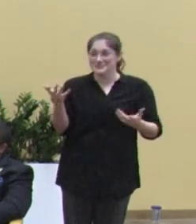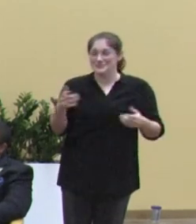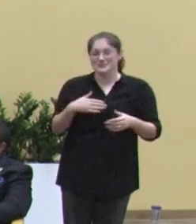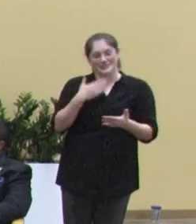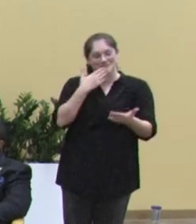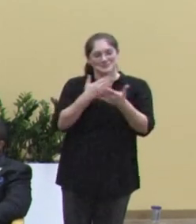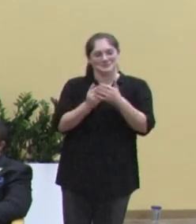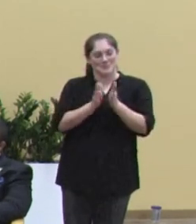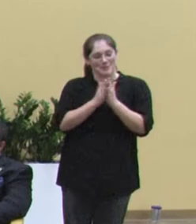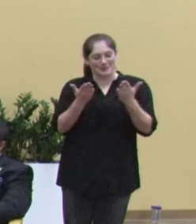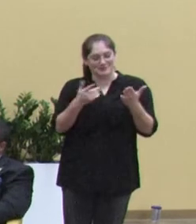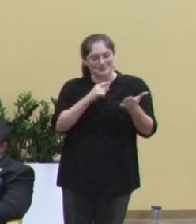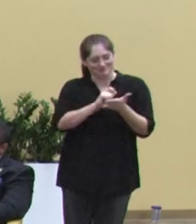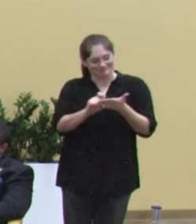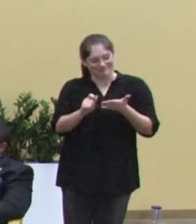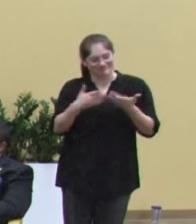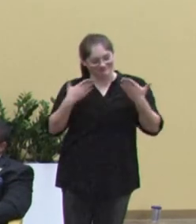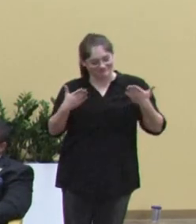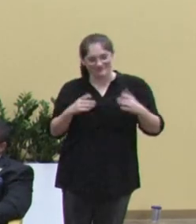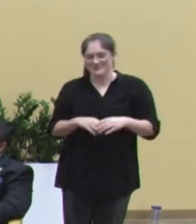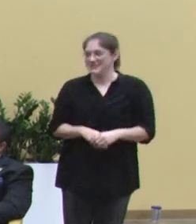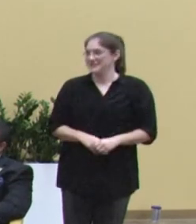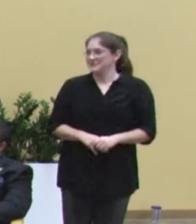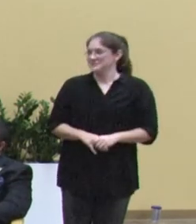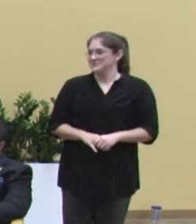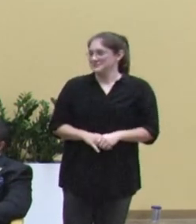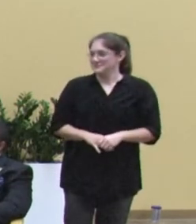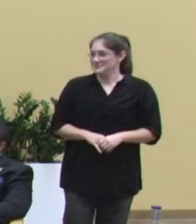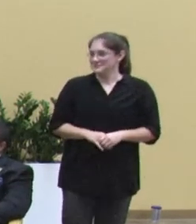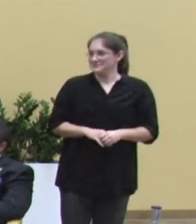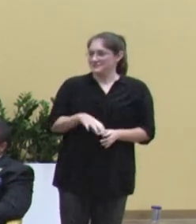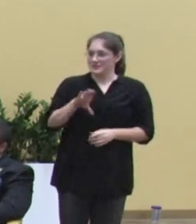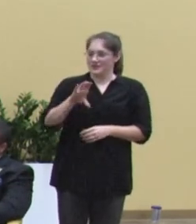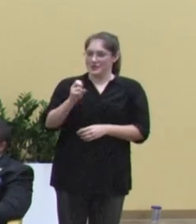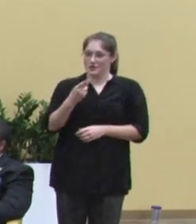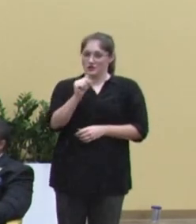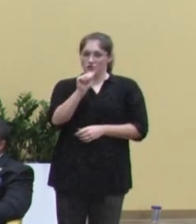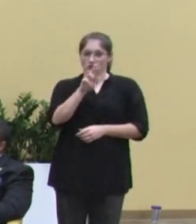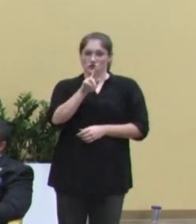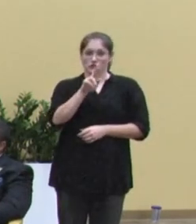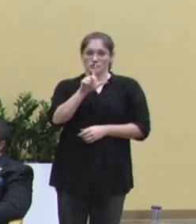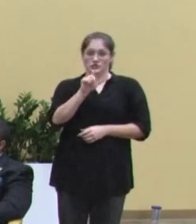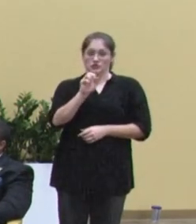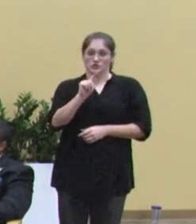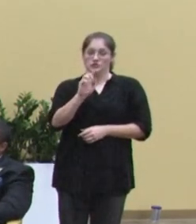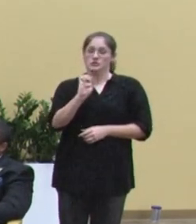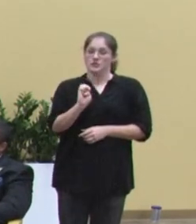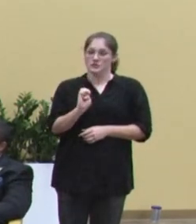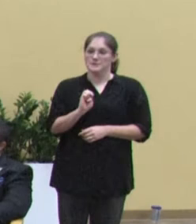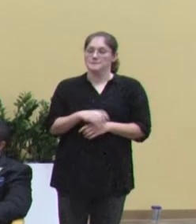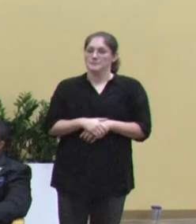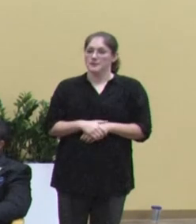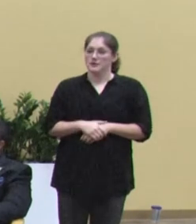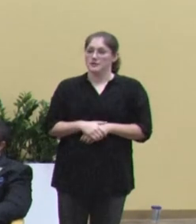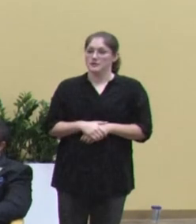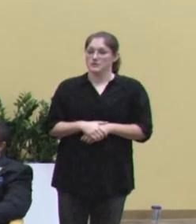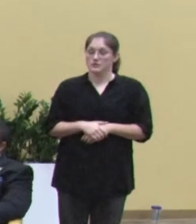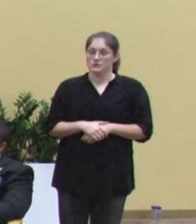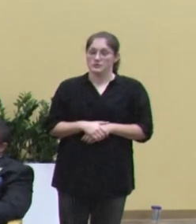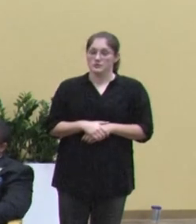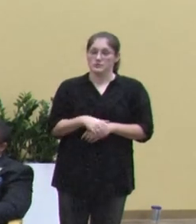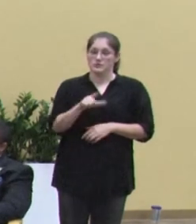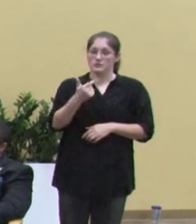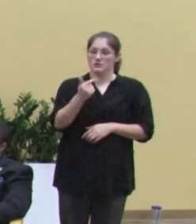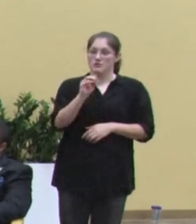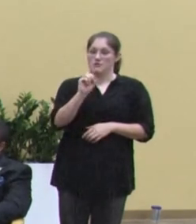sorry. Okay. Charlotte. I'm sorry. You know, in the state of Texas, Governor Abbott has basically said